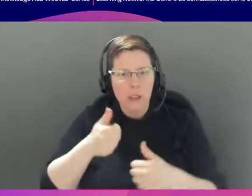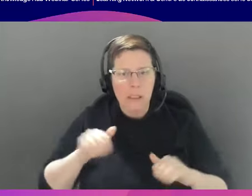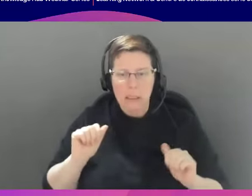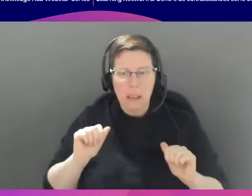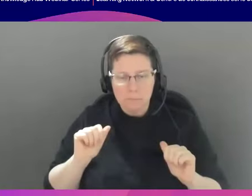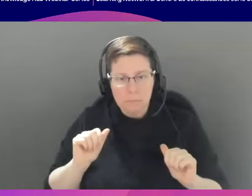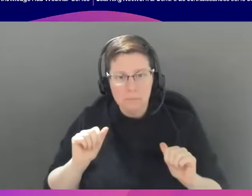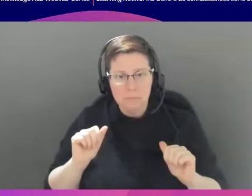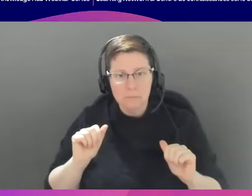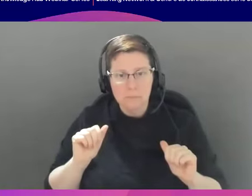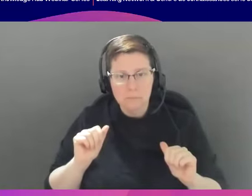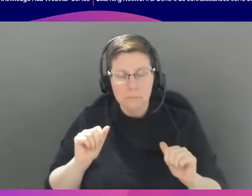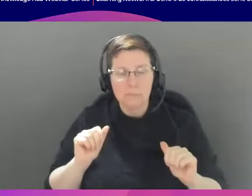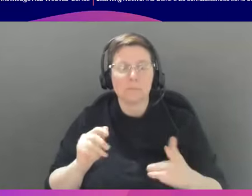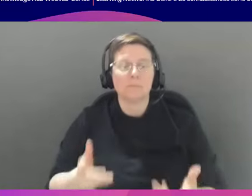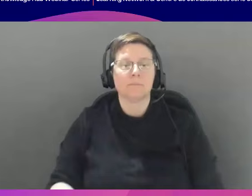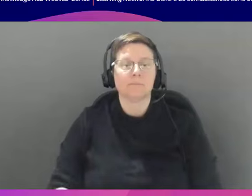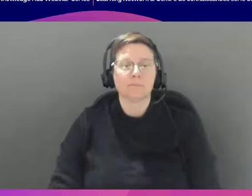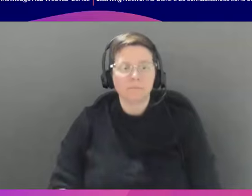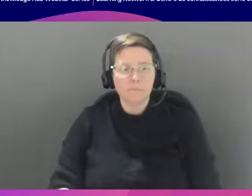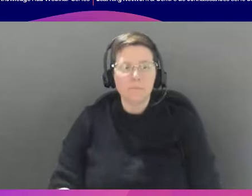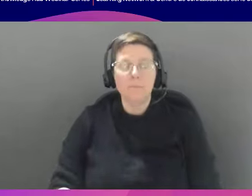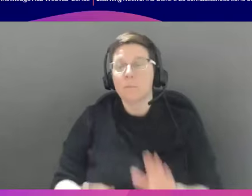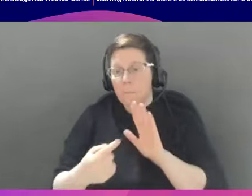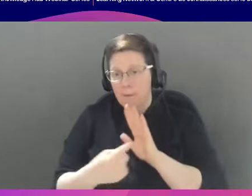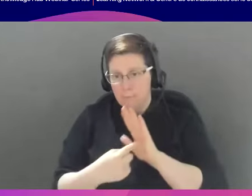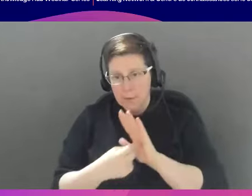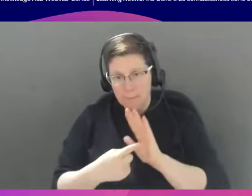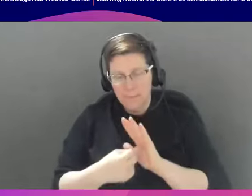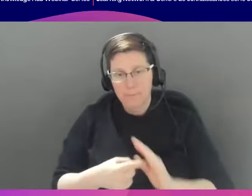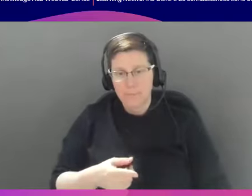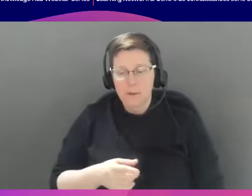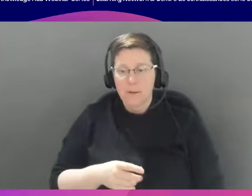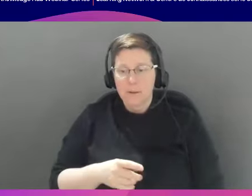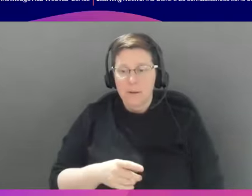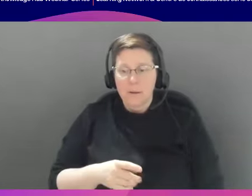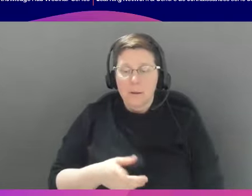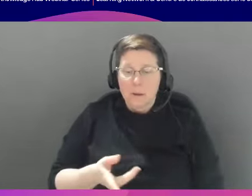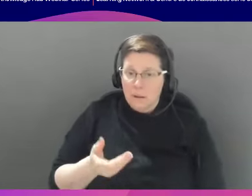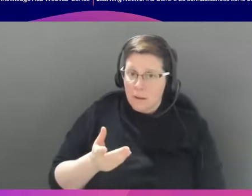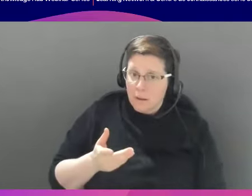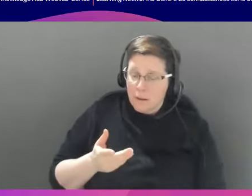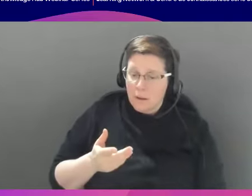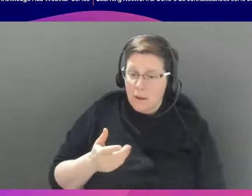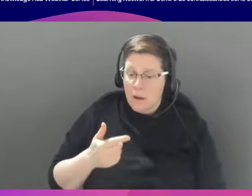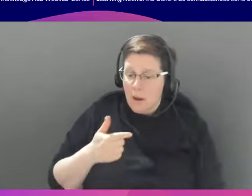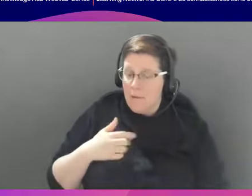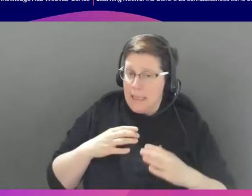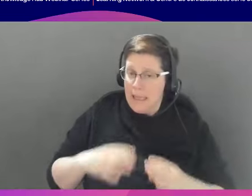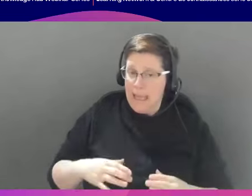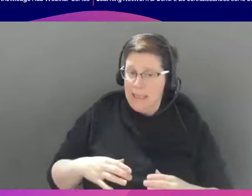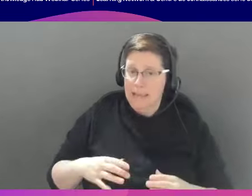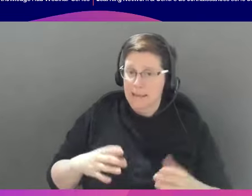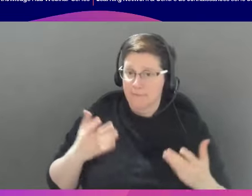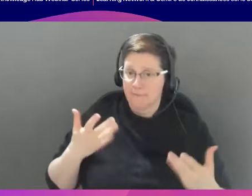they're simply emitting. For example, have I had sexist and racist clients? Yes, of